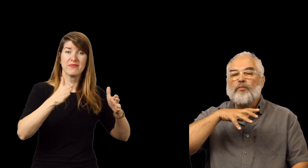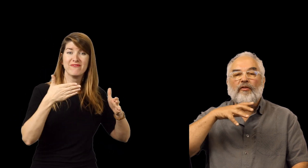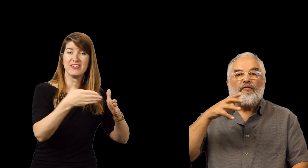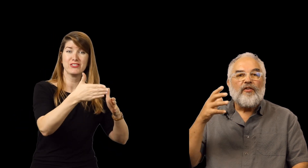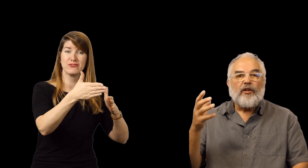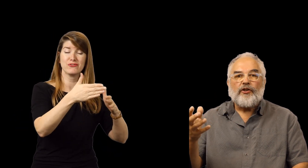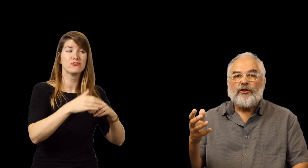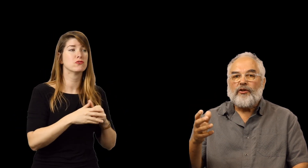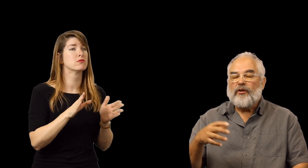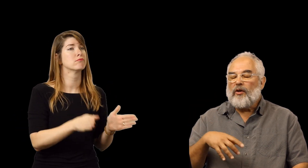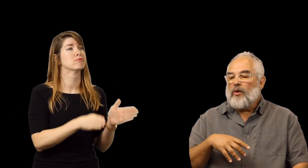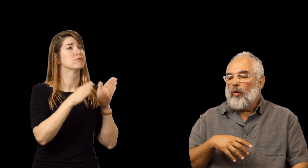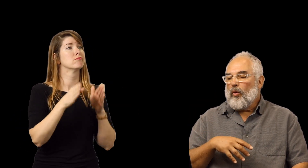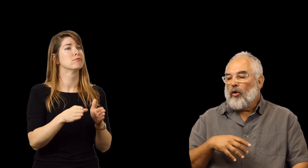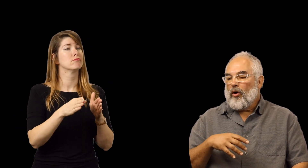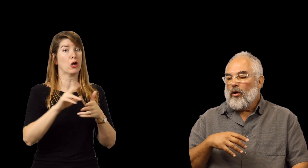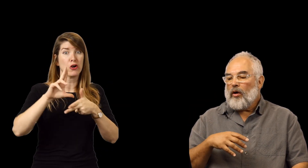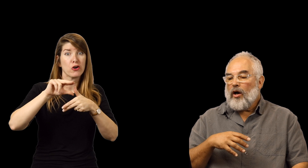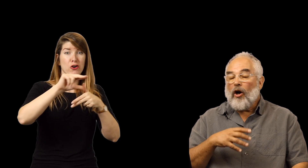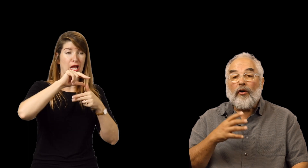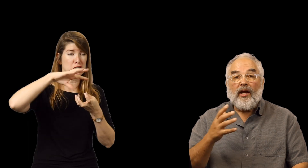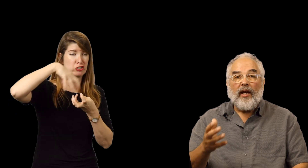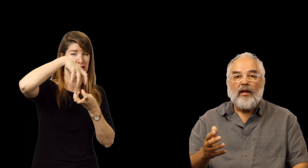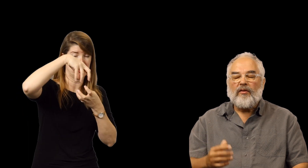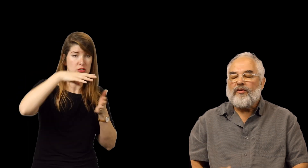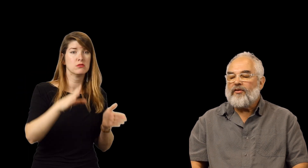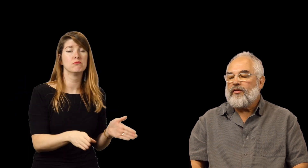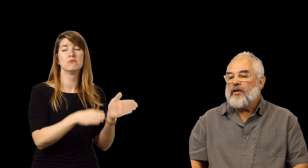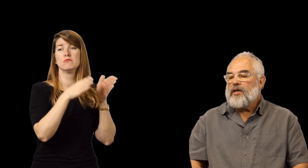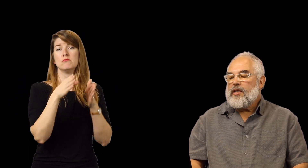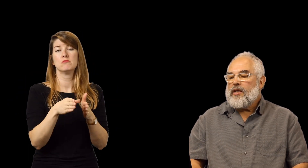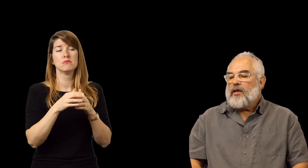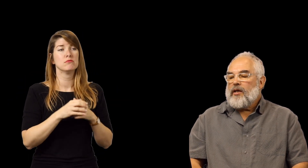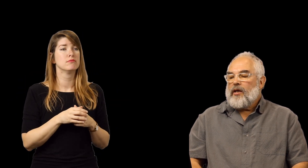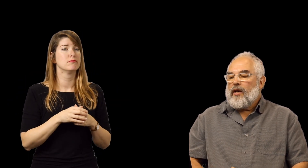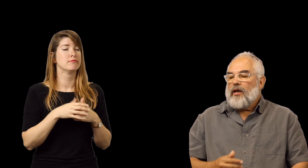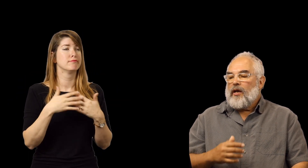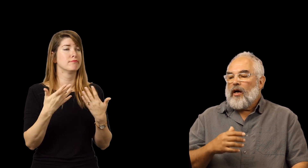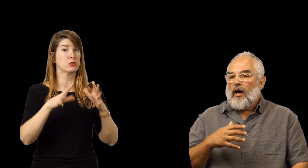large groups of fish or hurricanes,